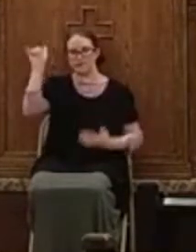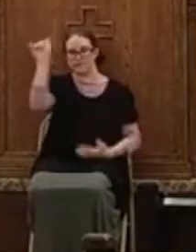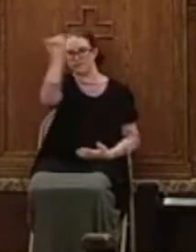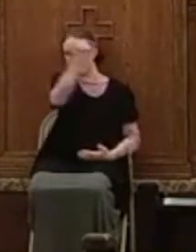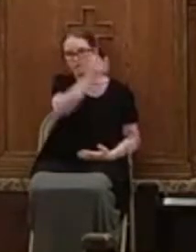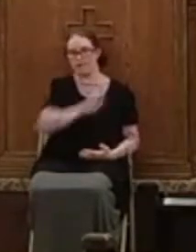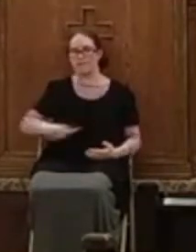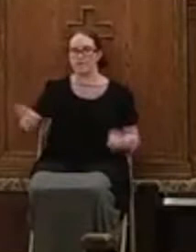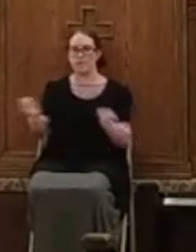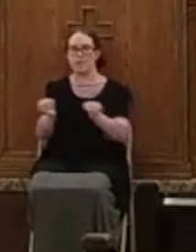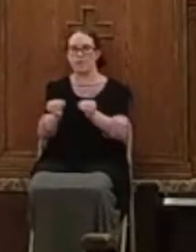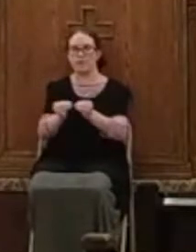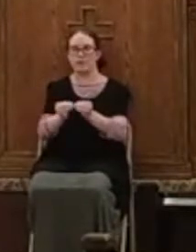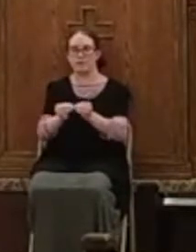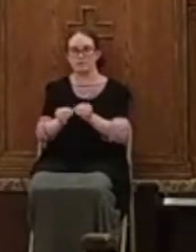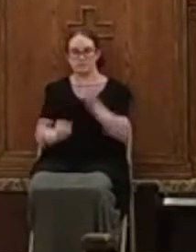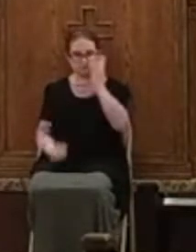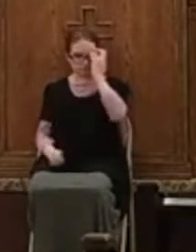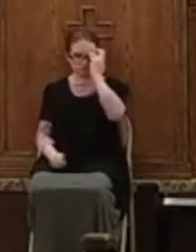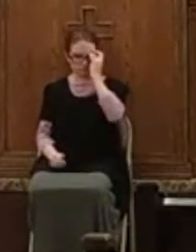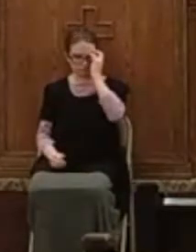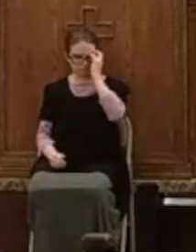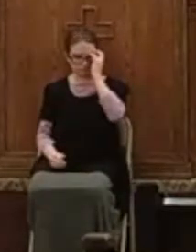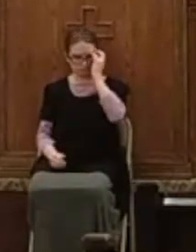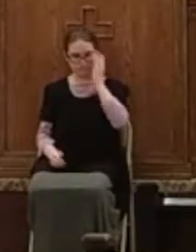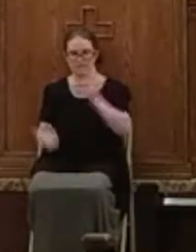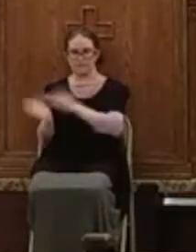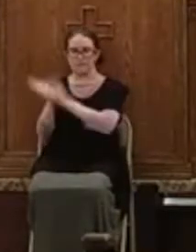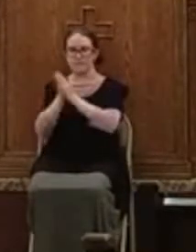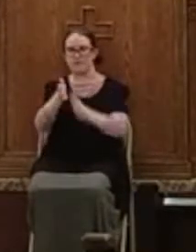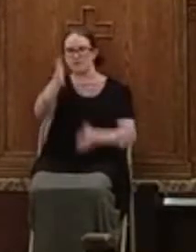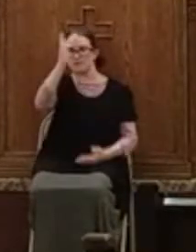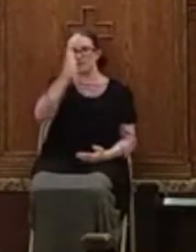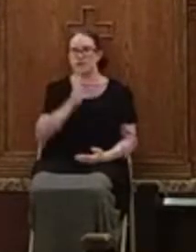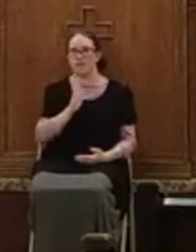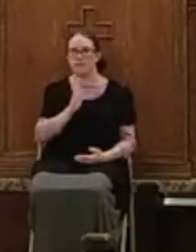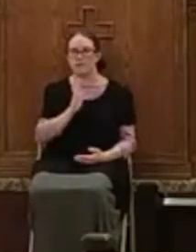pleasures forevermore. Praise God.